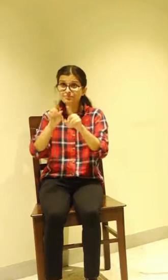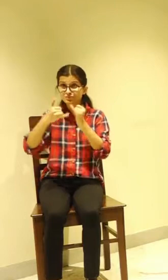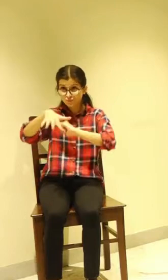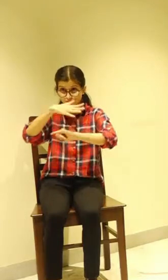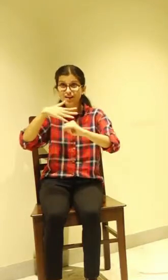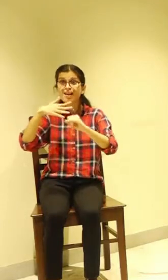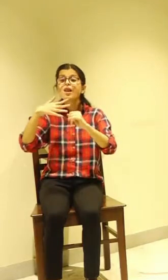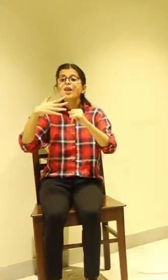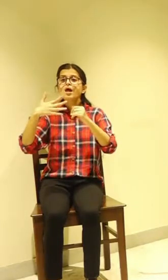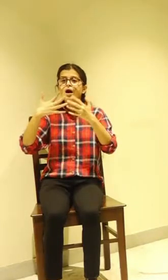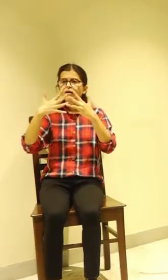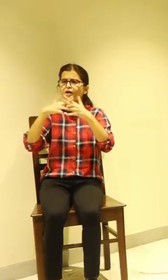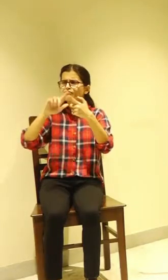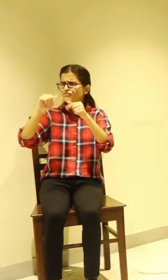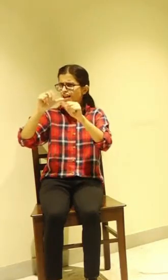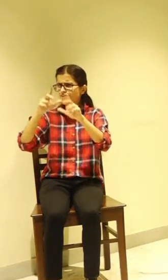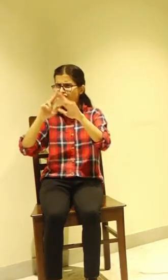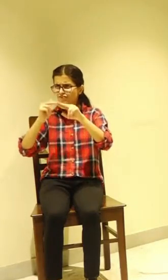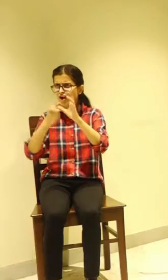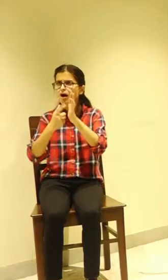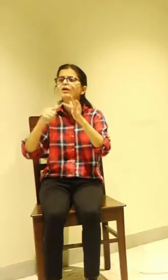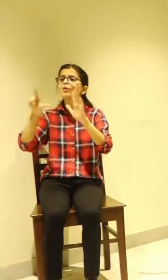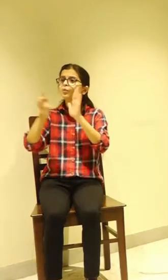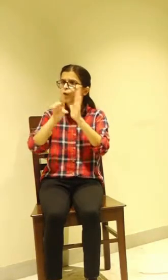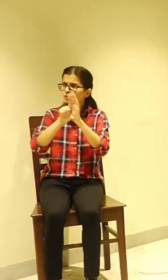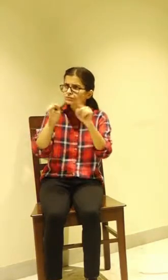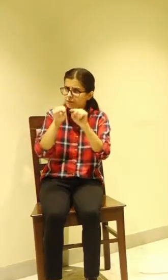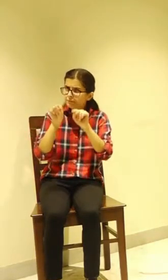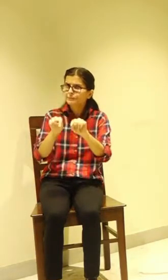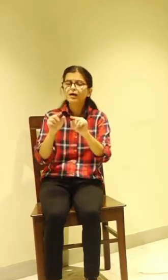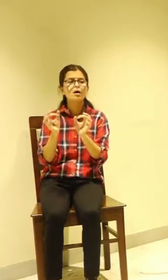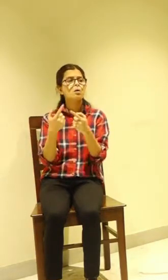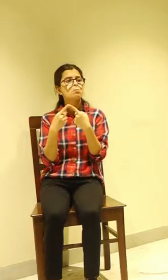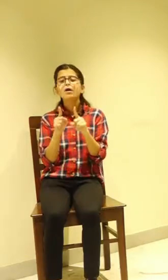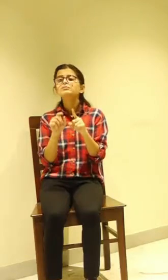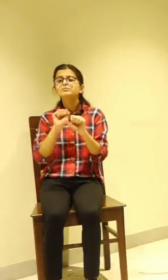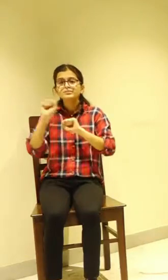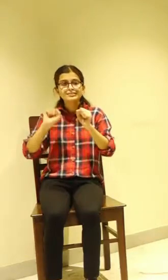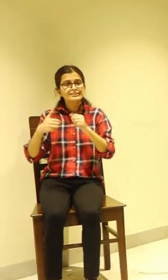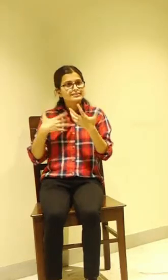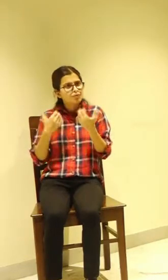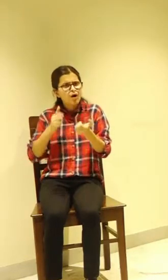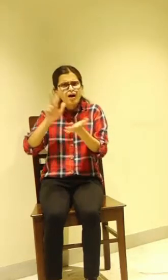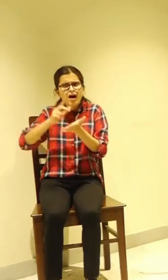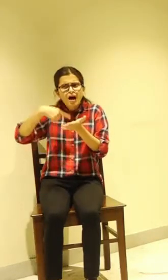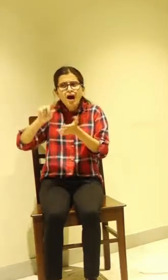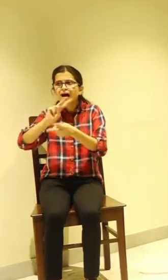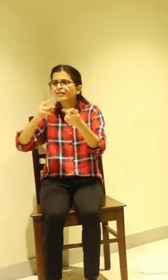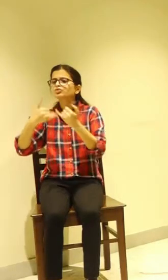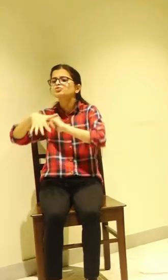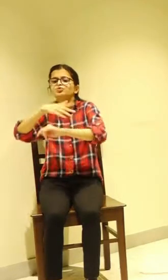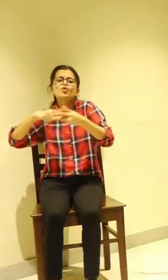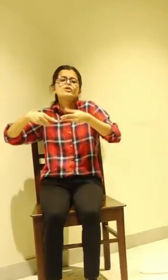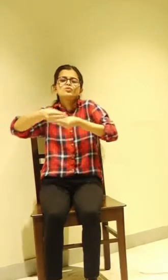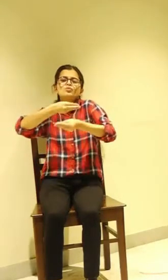but surprisingly directive principles were read into due process rights in order to recognize a range of socio-economic